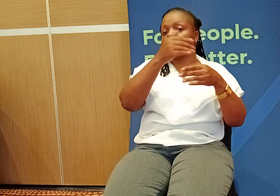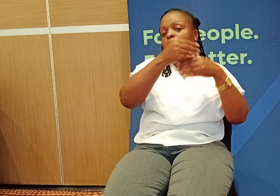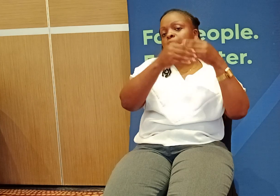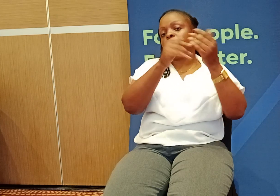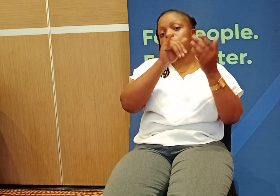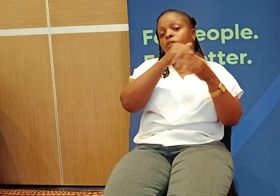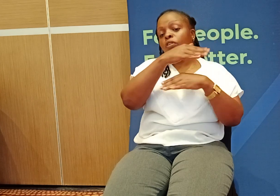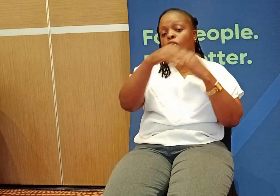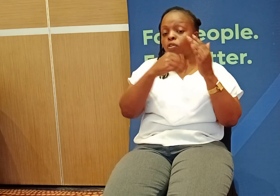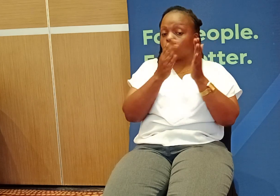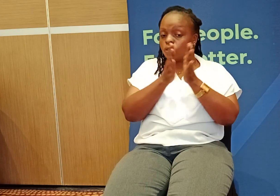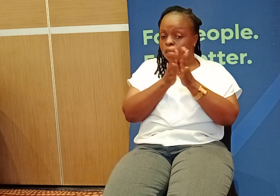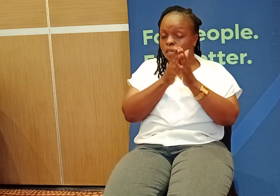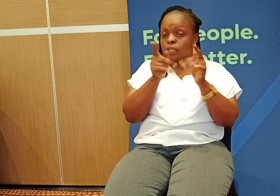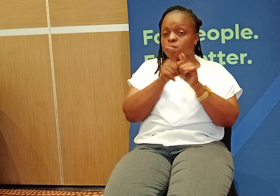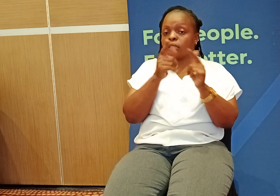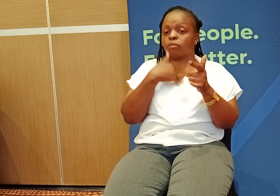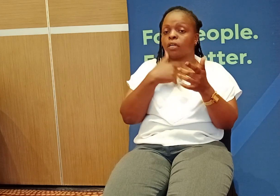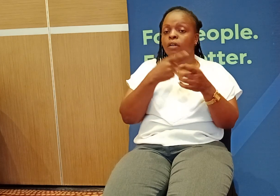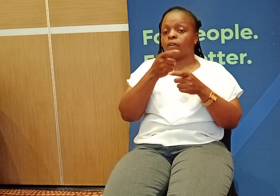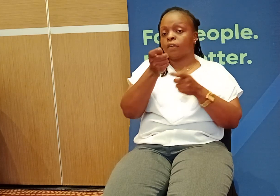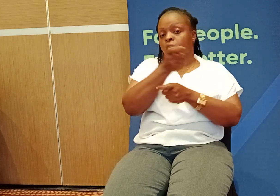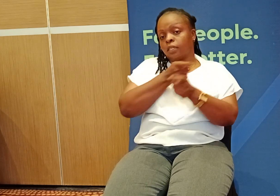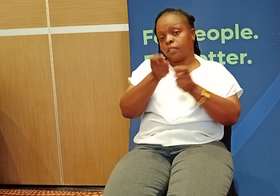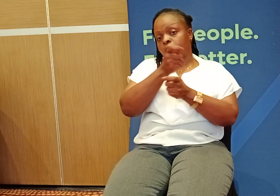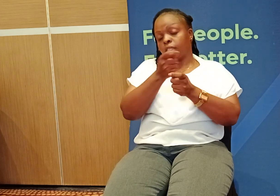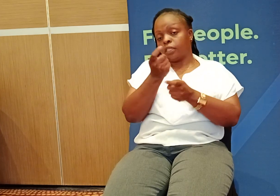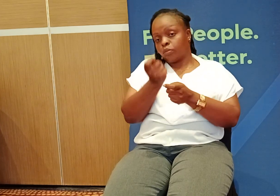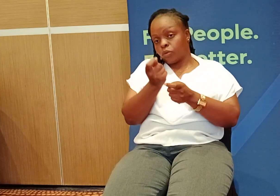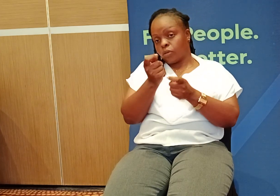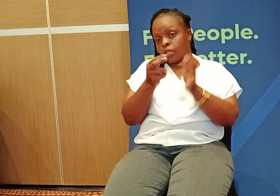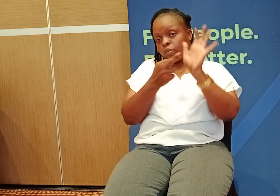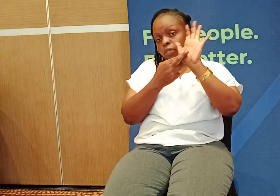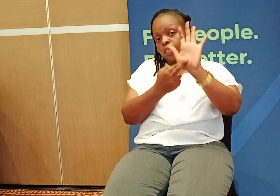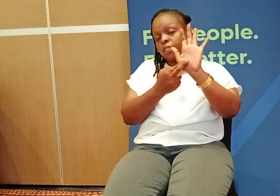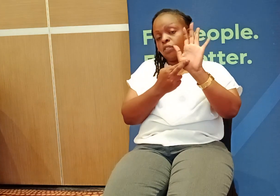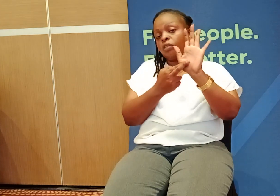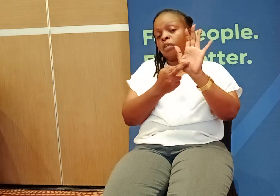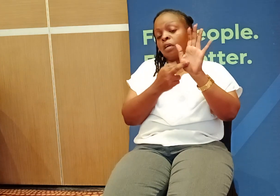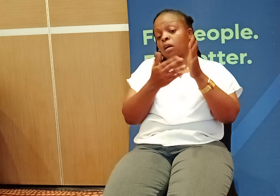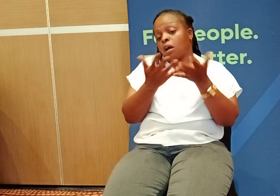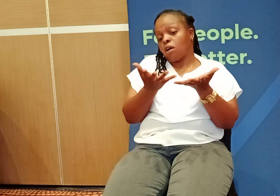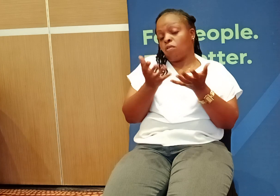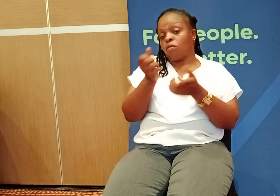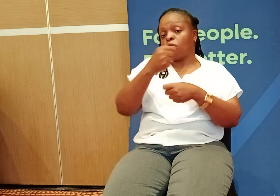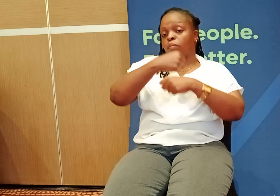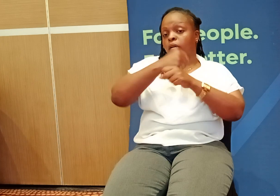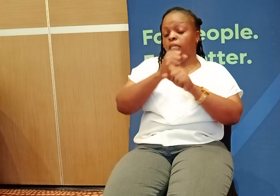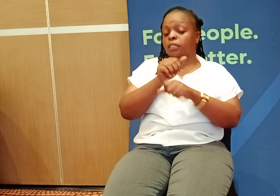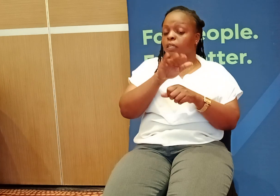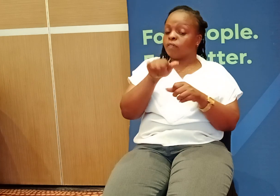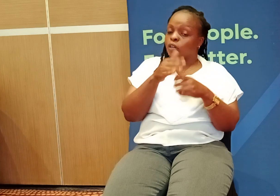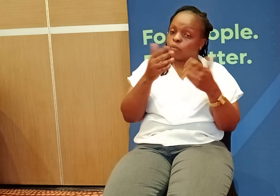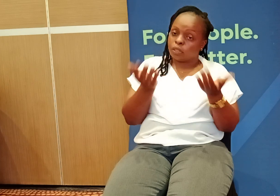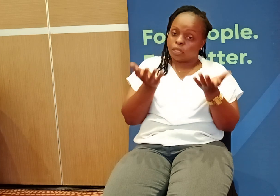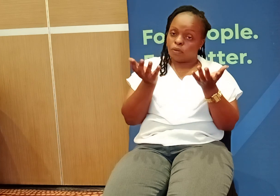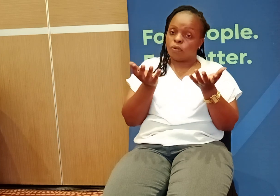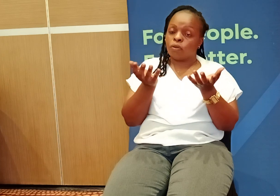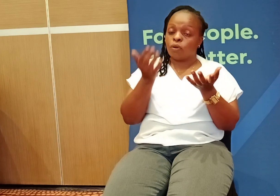trade. So a bit of representation of how the operating environment was. We do know that